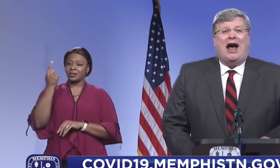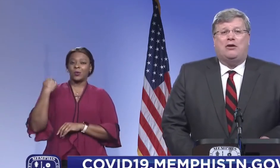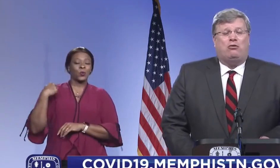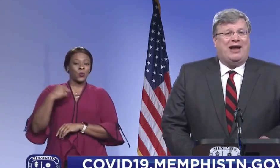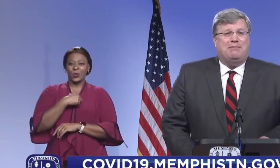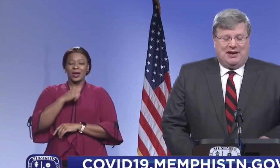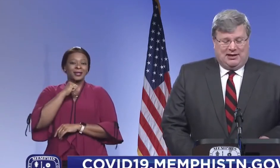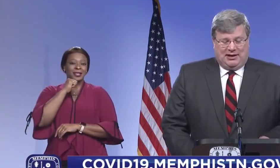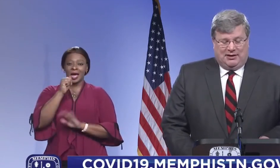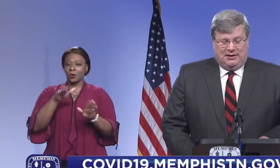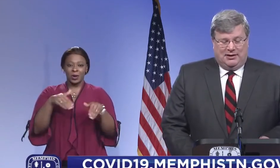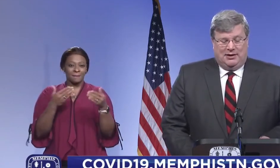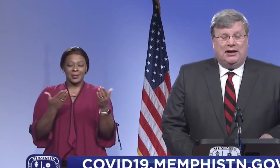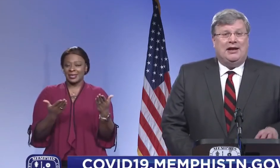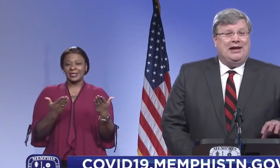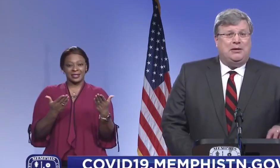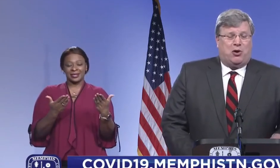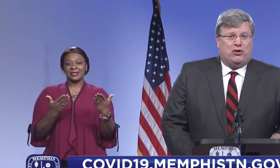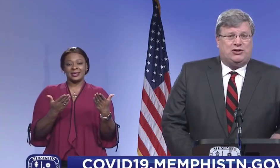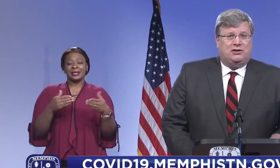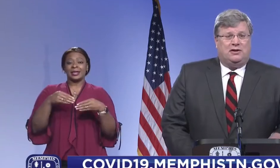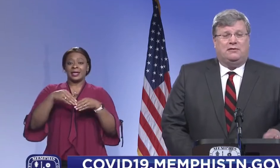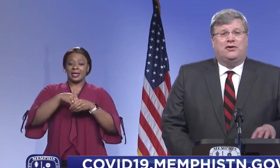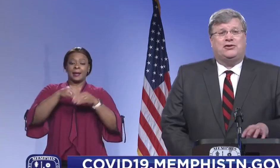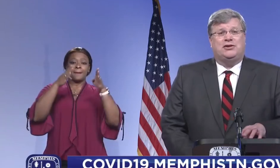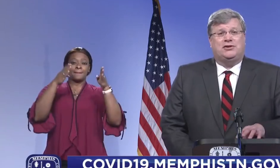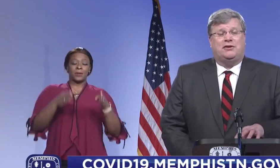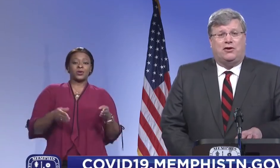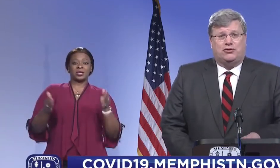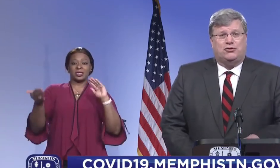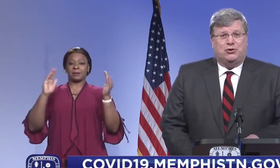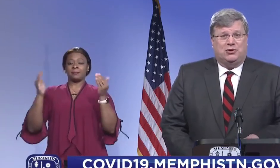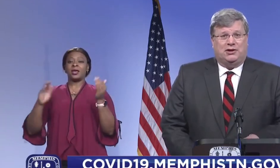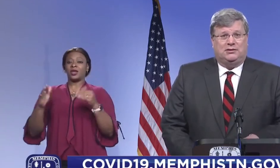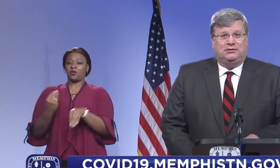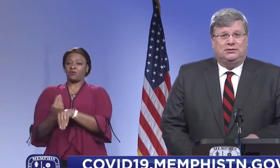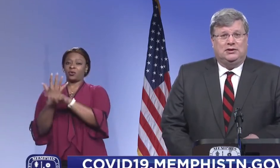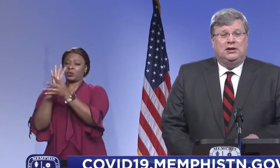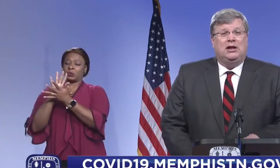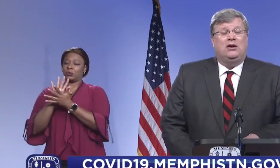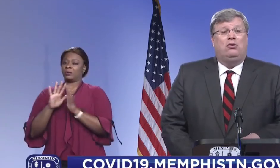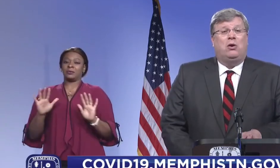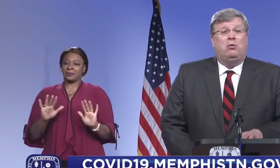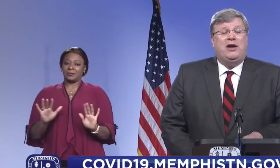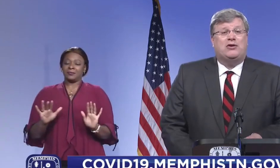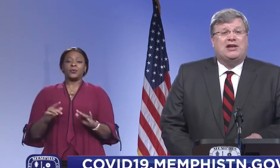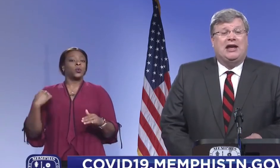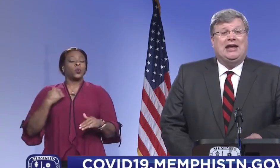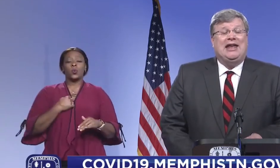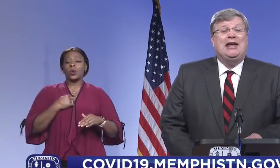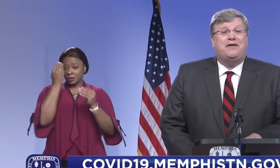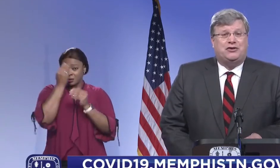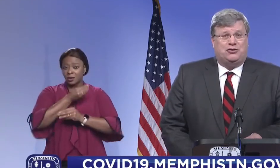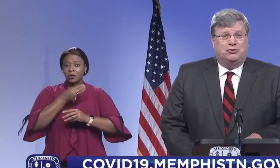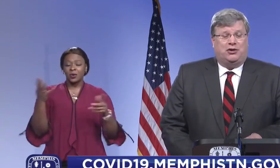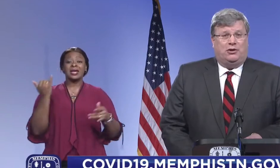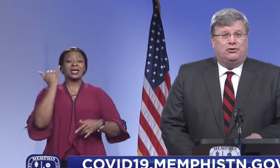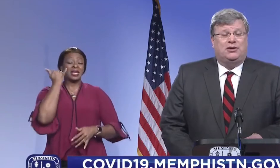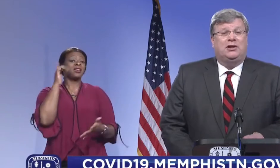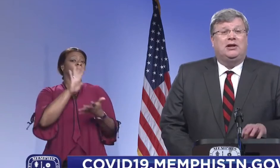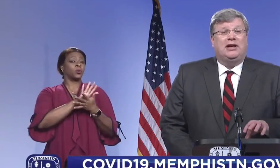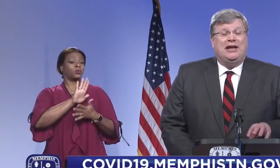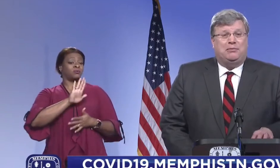not recommending in-person versus virtual schooling. What we are saying, if a school